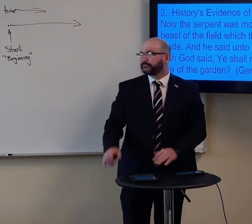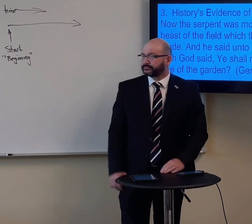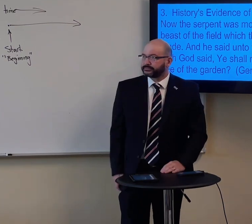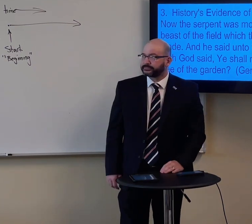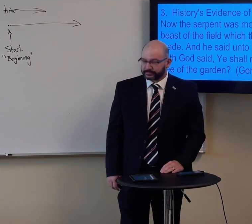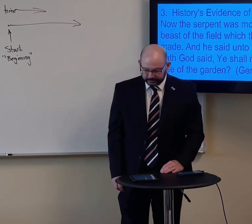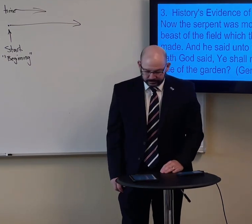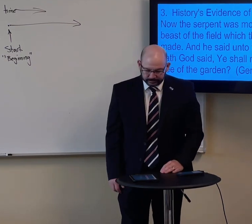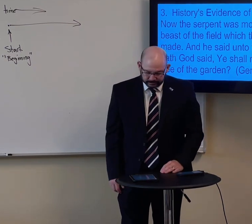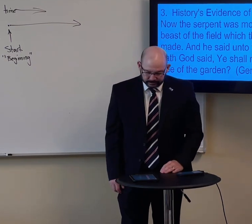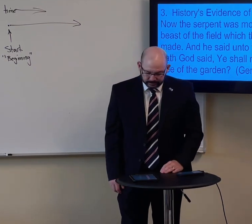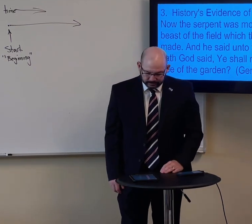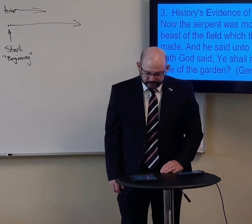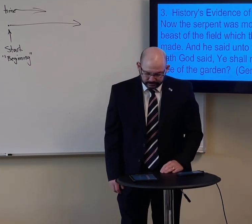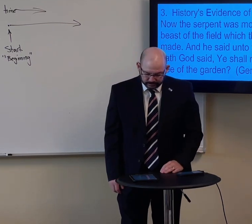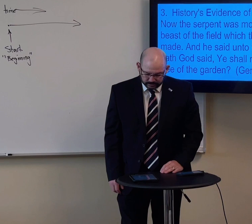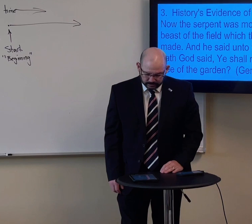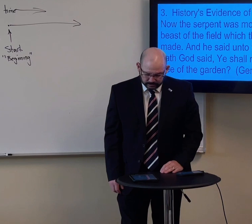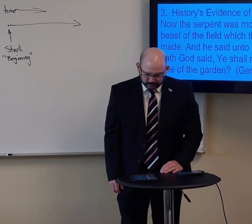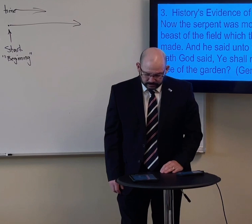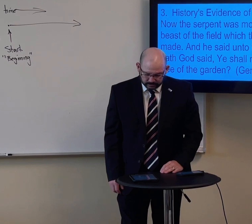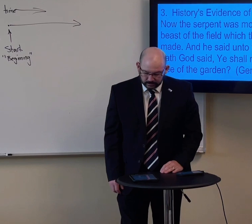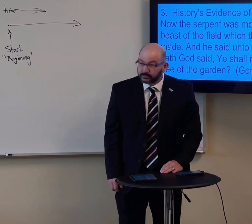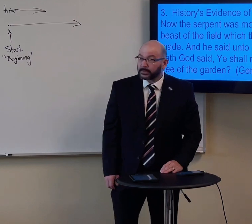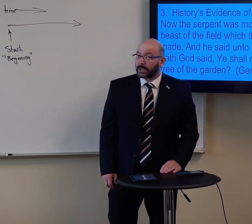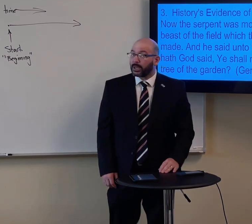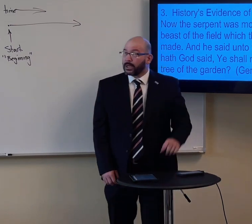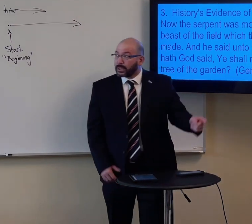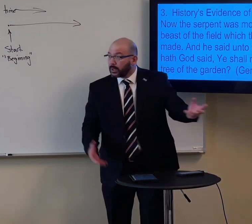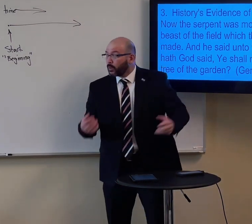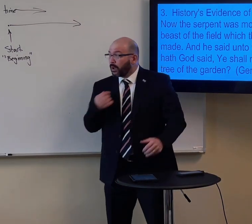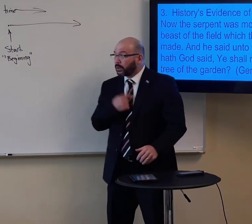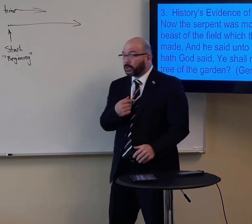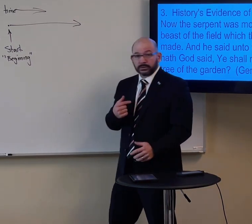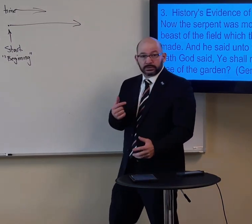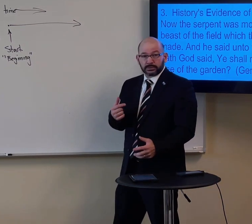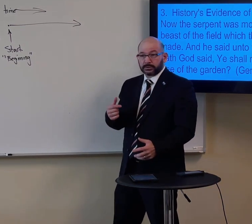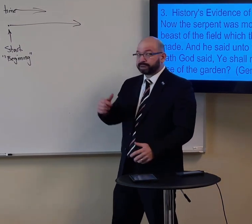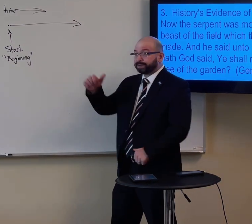And that devil's still winning today, getting everyone to doubt God's word.